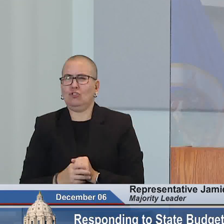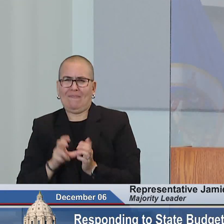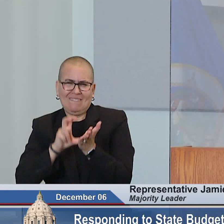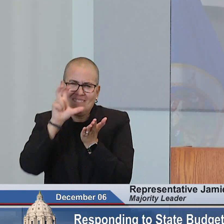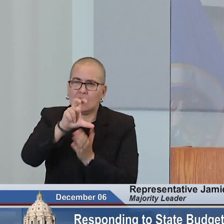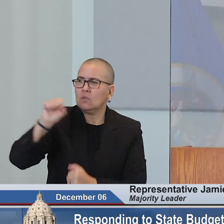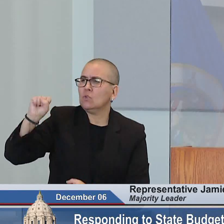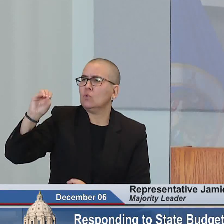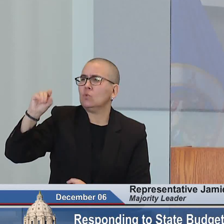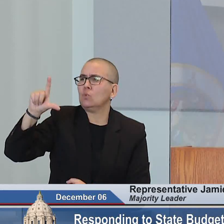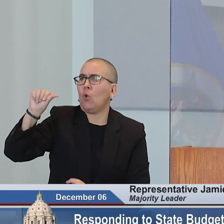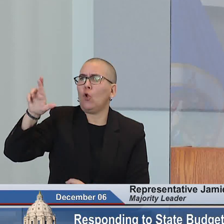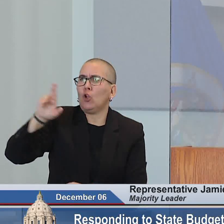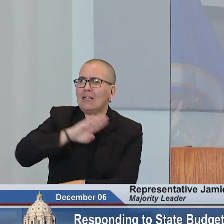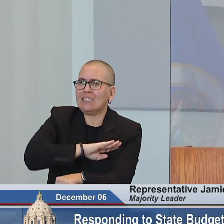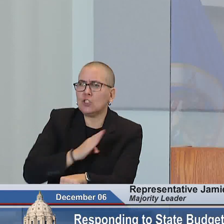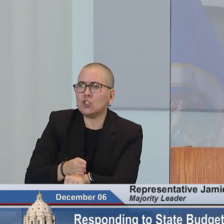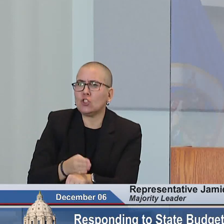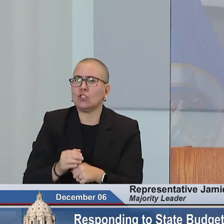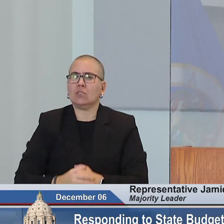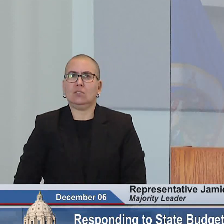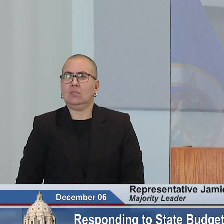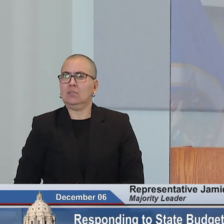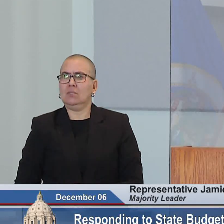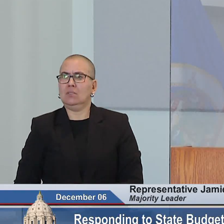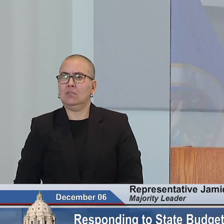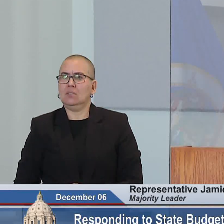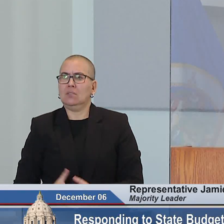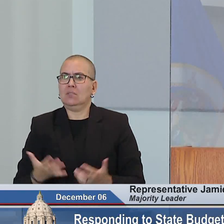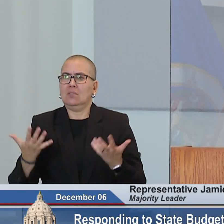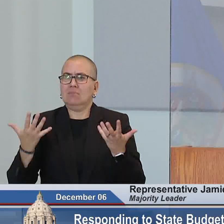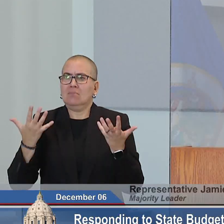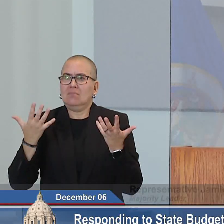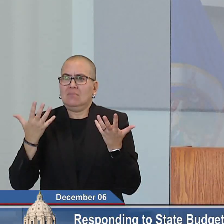making sure that we are keeping on the cutting edge of clean energy technology.